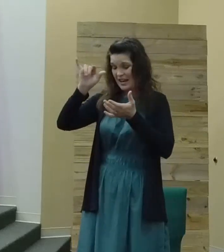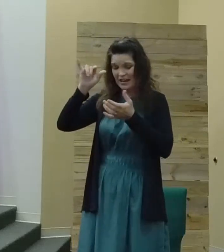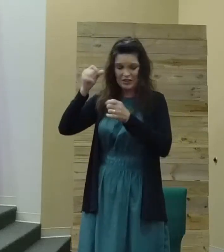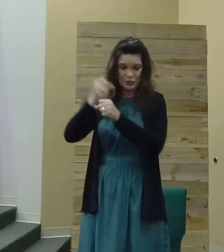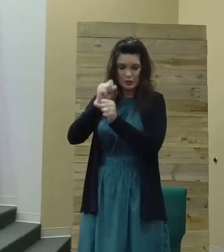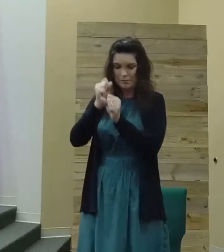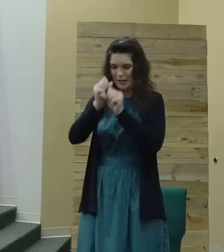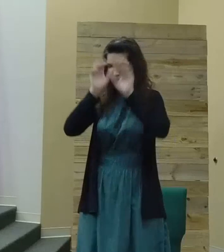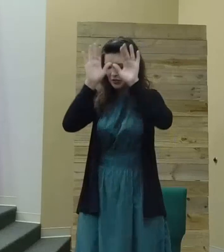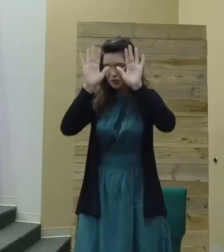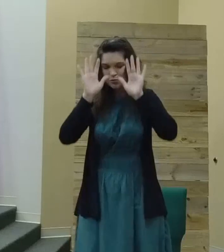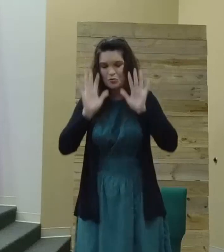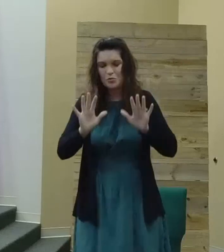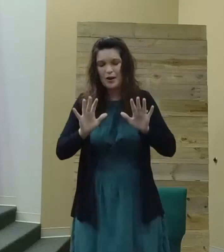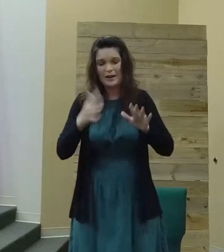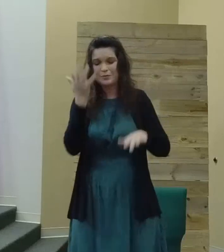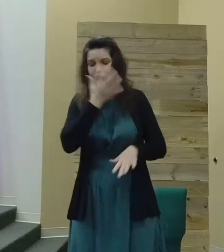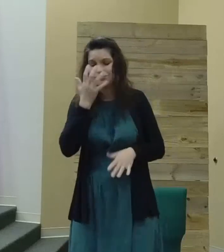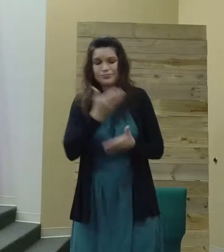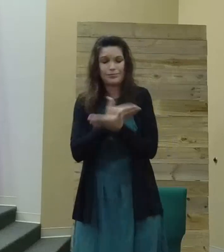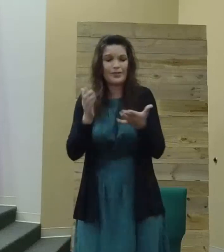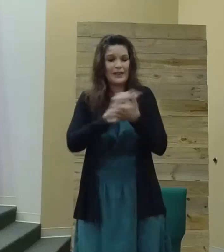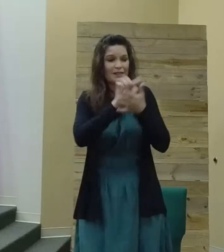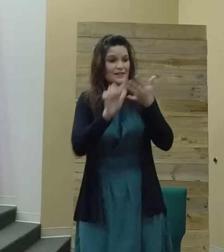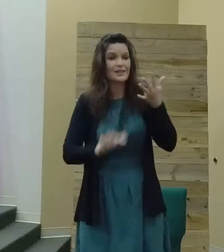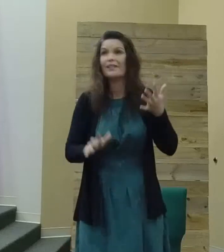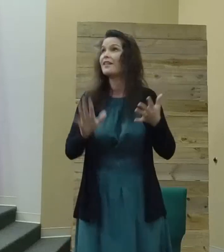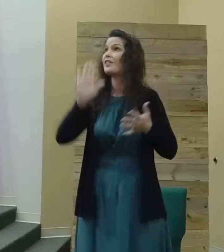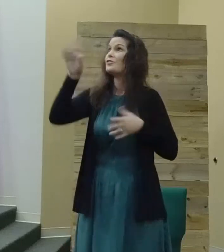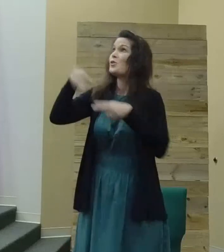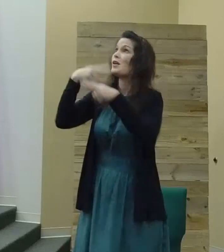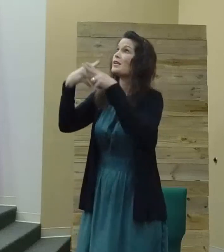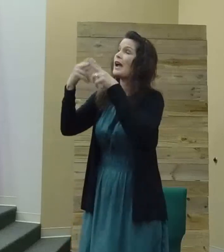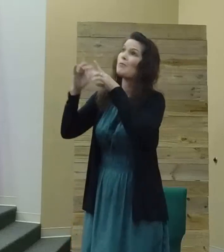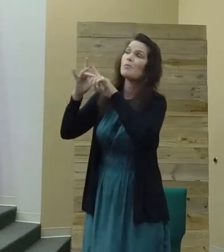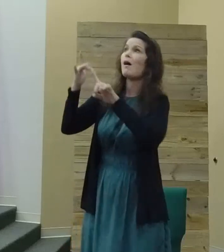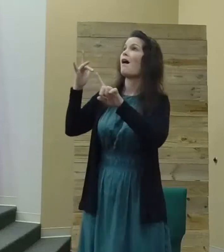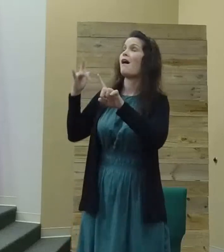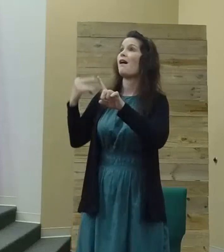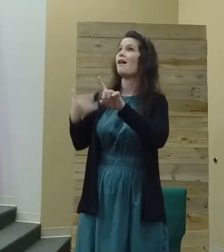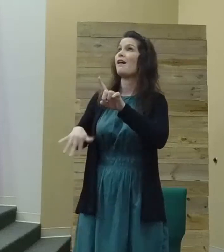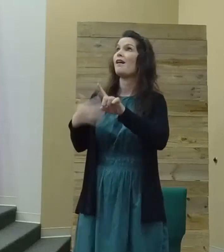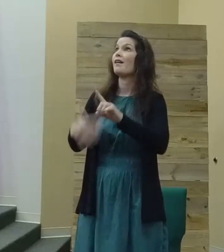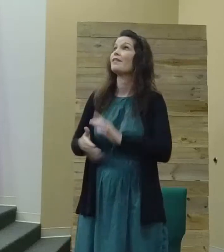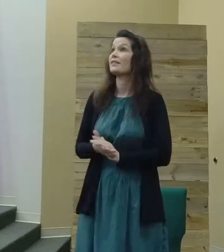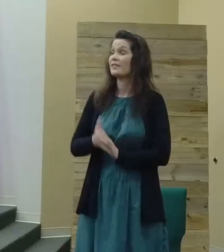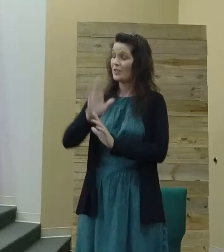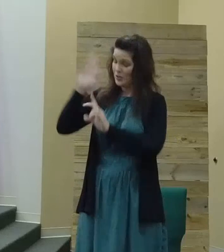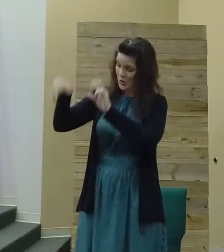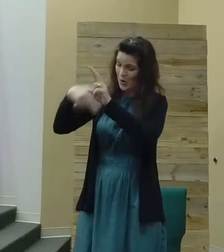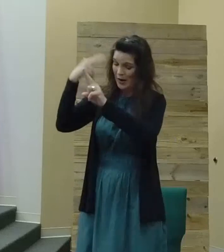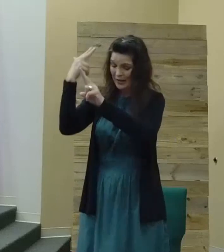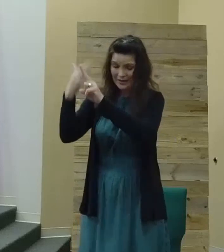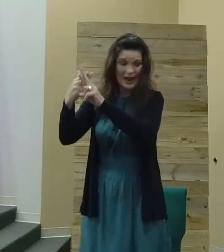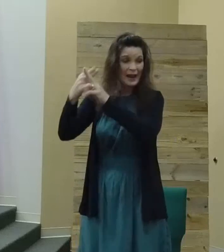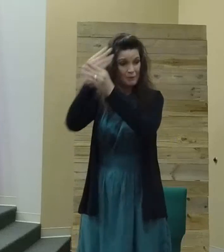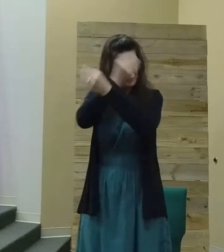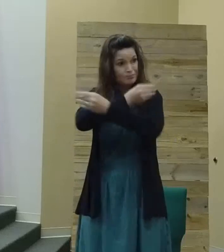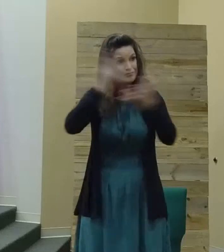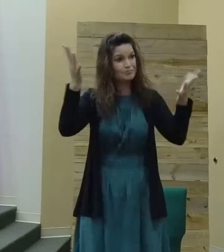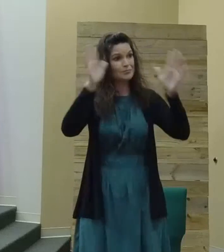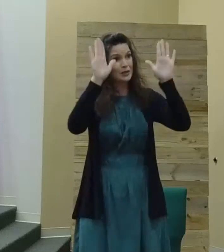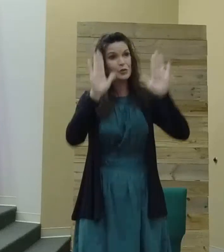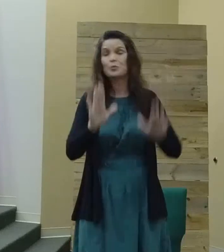that you would make it do great and mighty things for your kingdom so that your name can be known in our community, so that your name can be